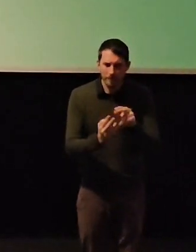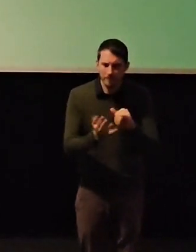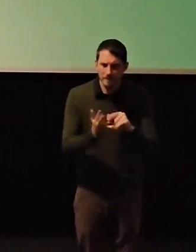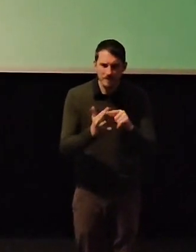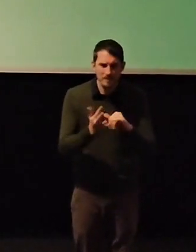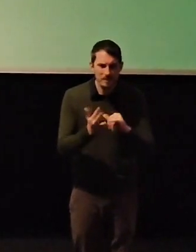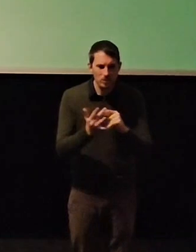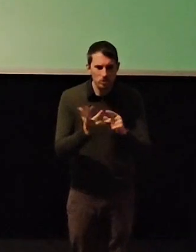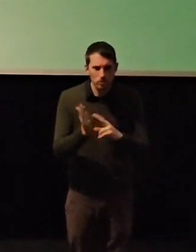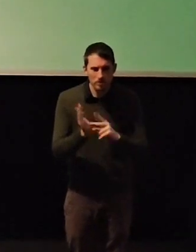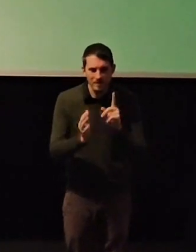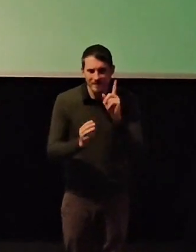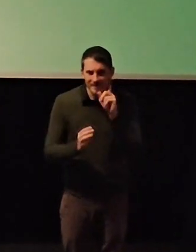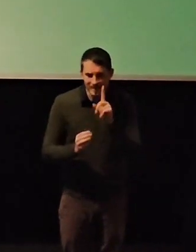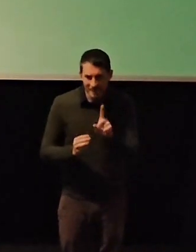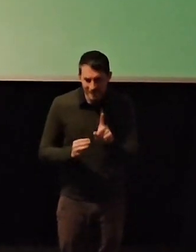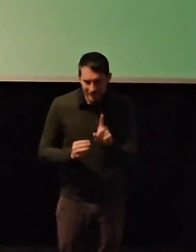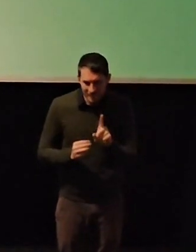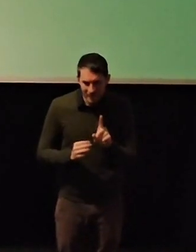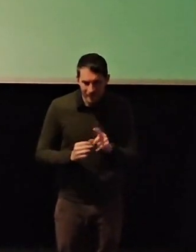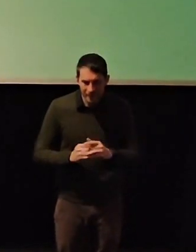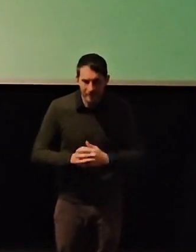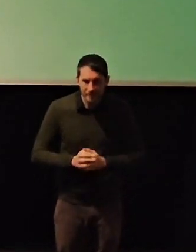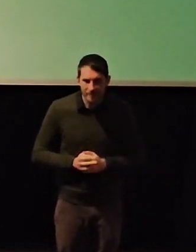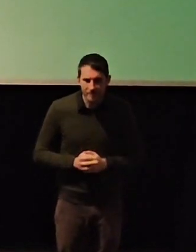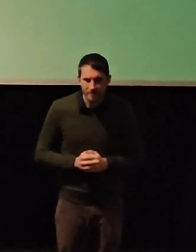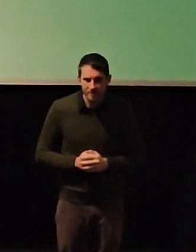sessions yesterday that were